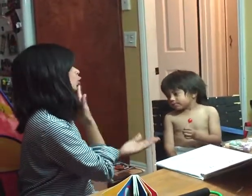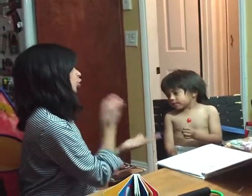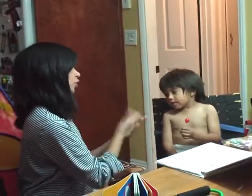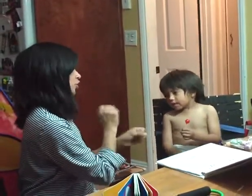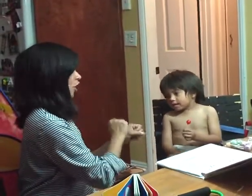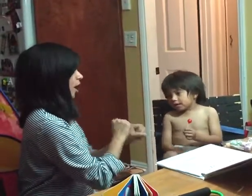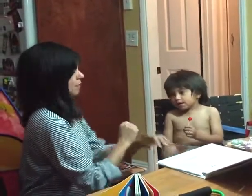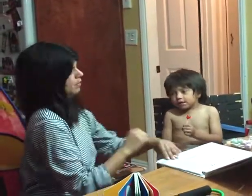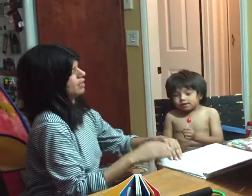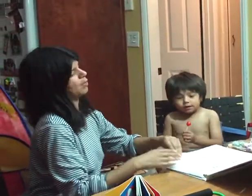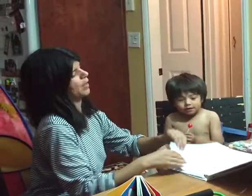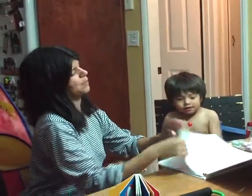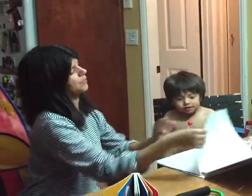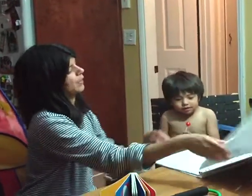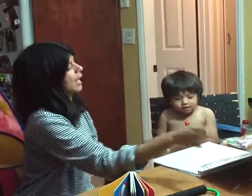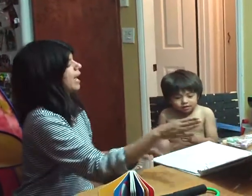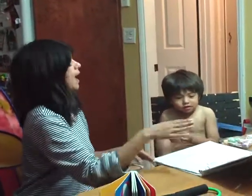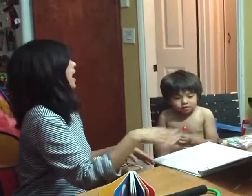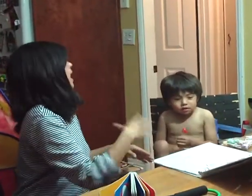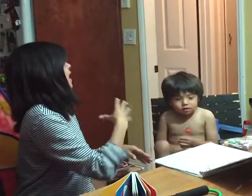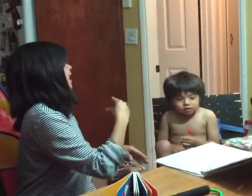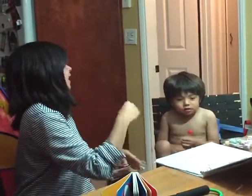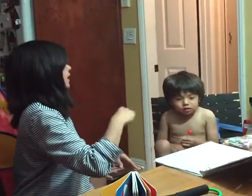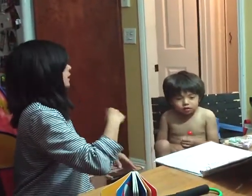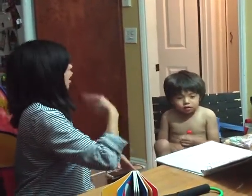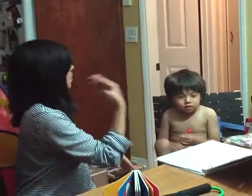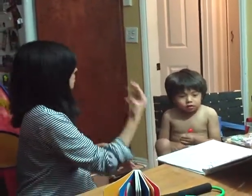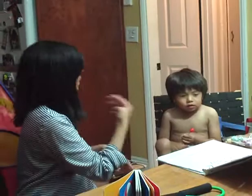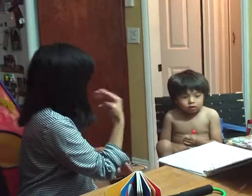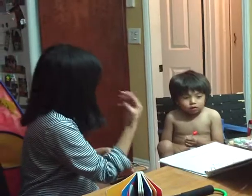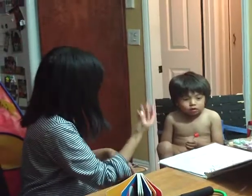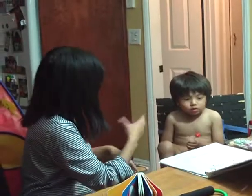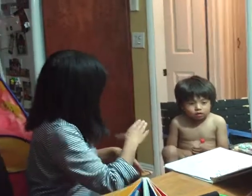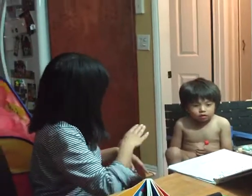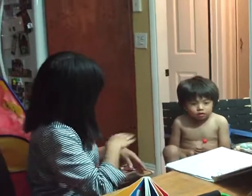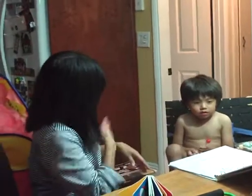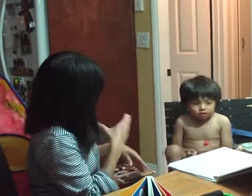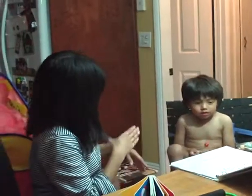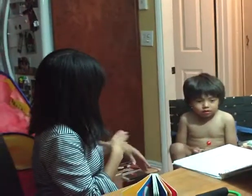Good job. Okay. And on Monday, Christopher